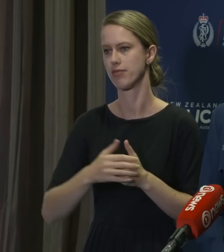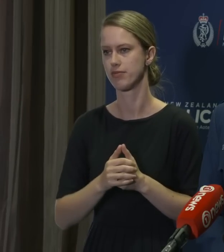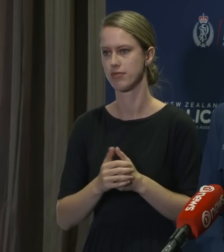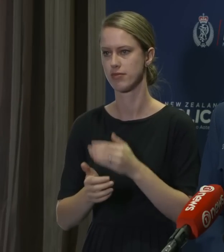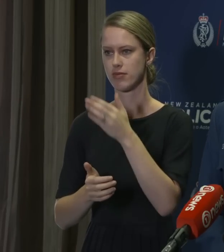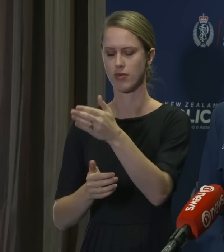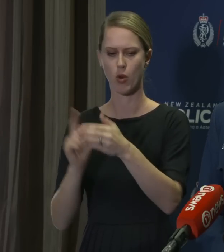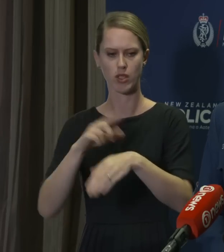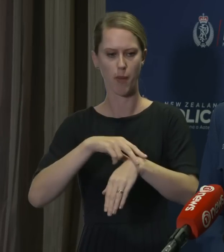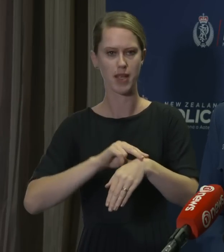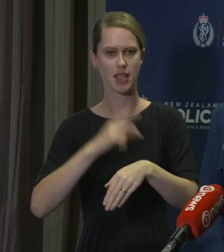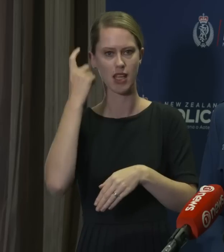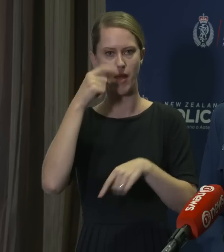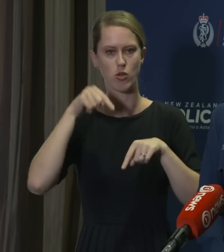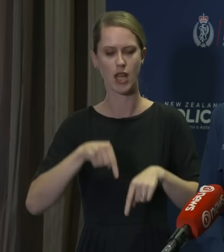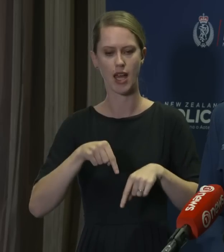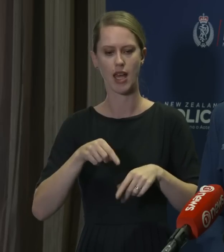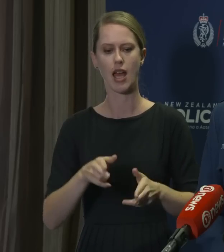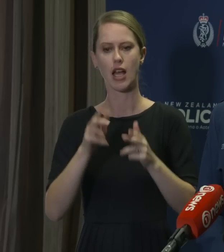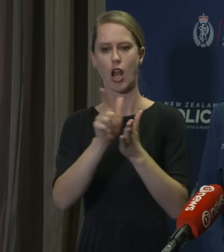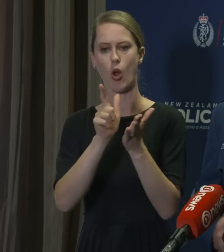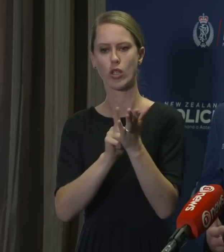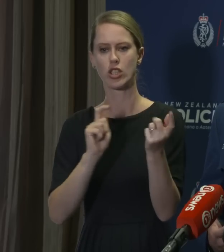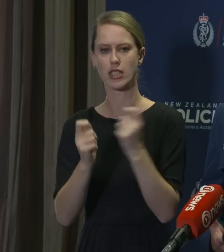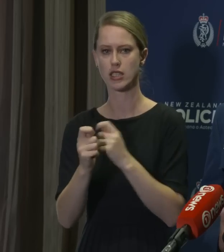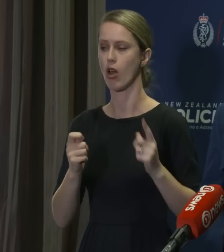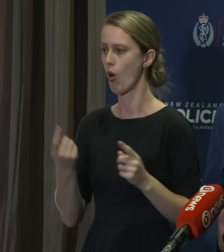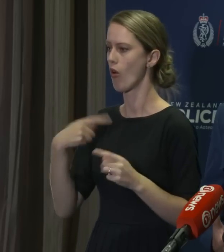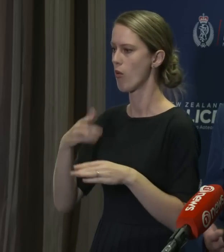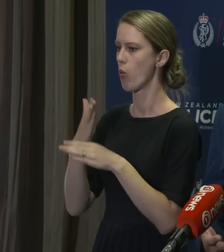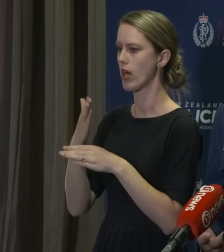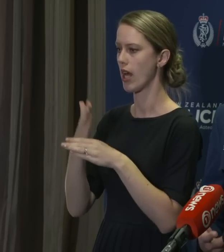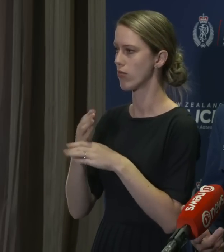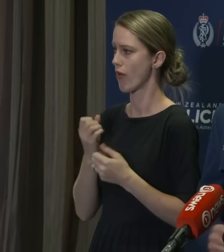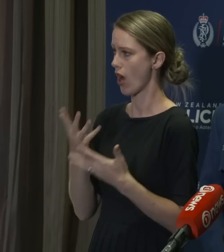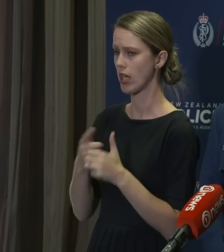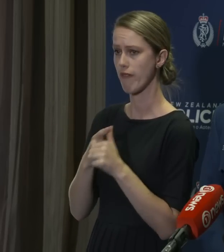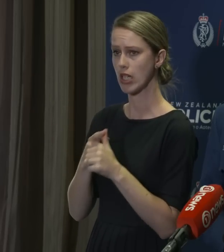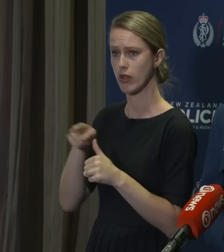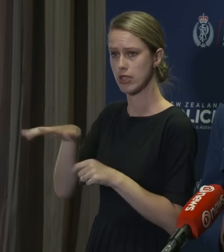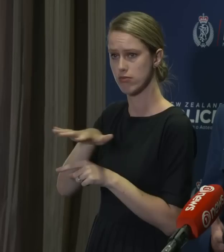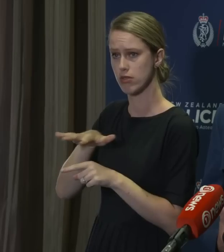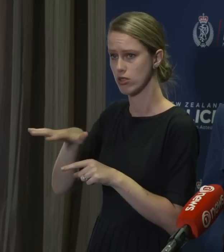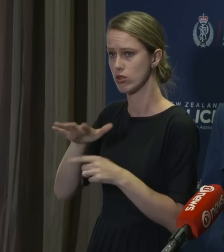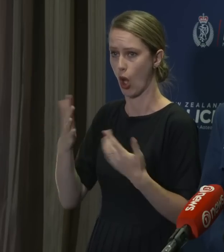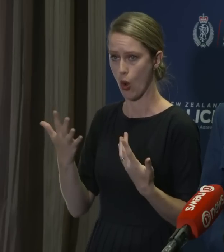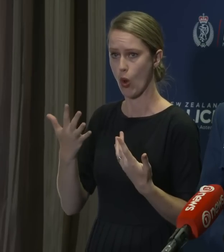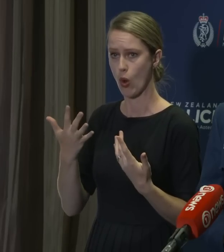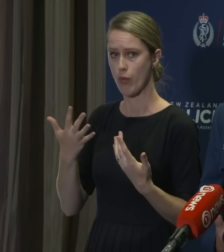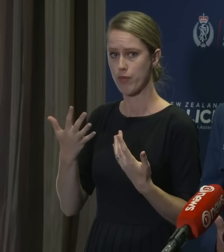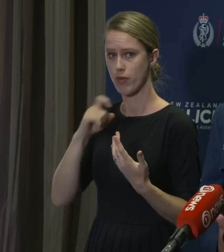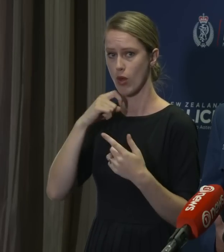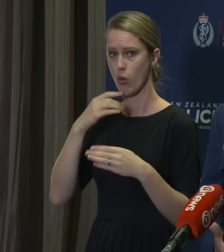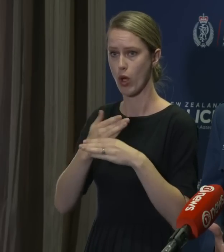police make of today's gun law changes? Well, we've been working and providing advice on this matter, so we'll work